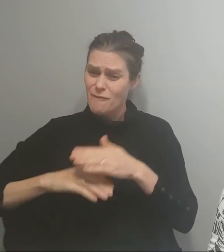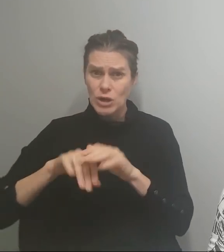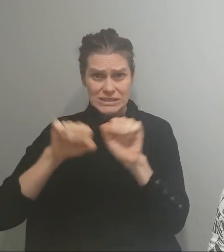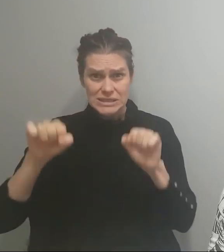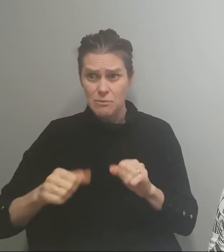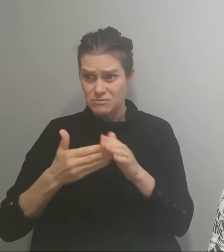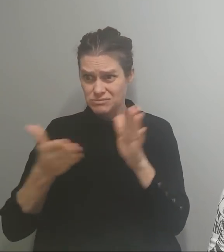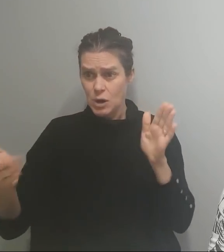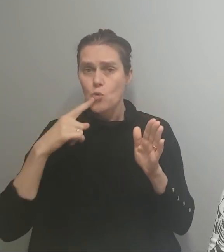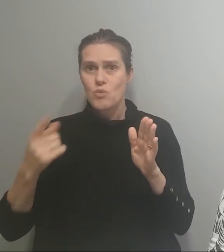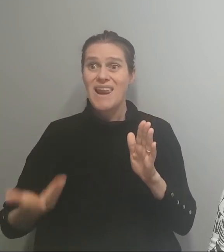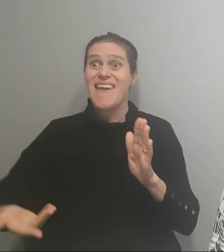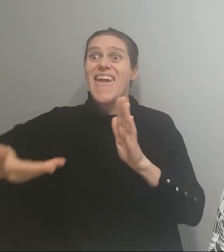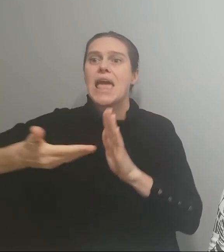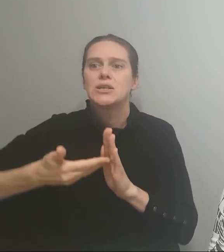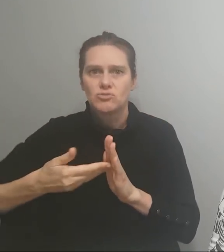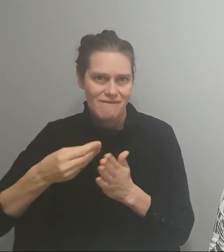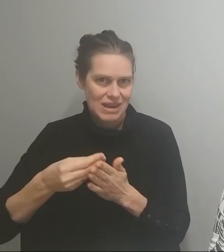reduction in funding.